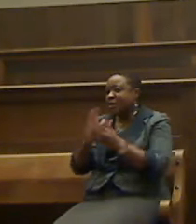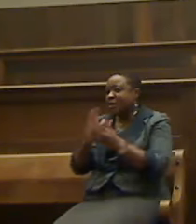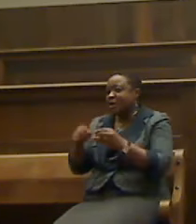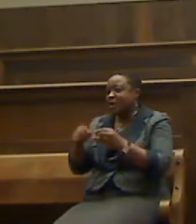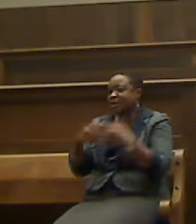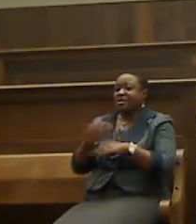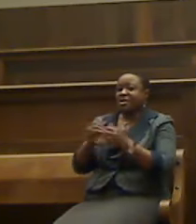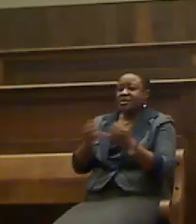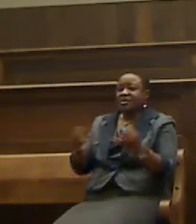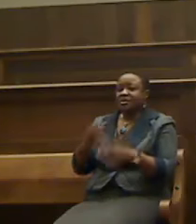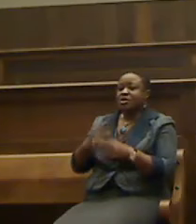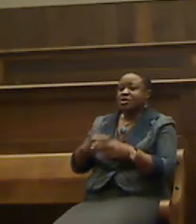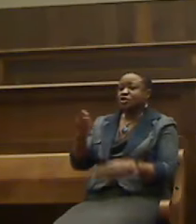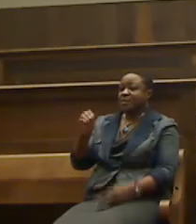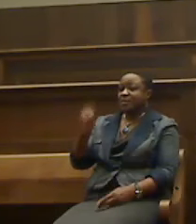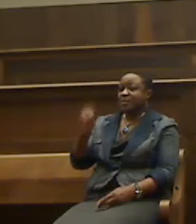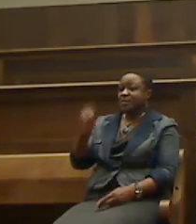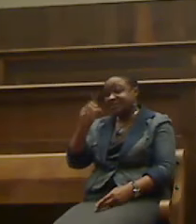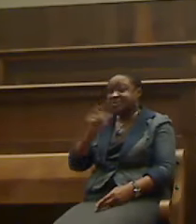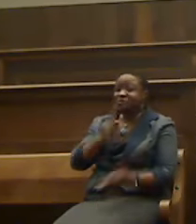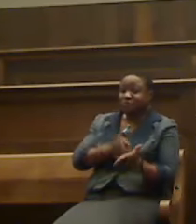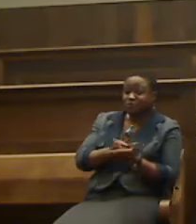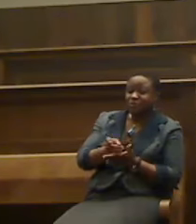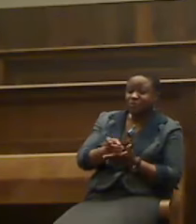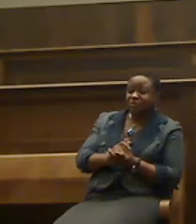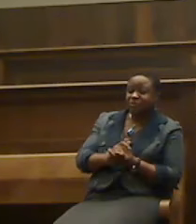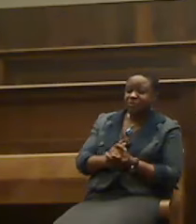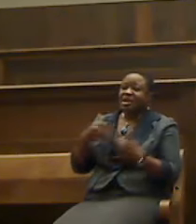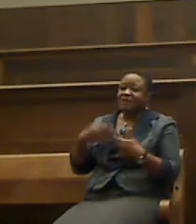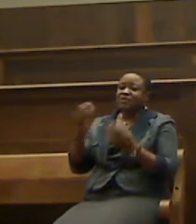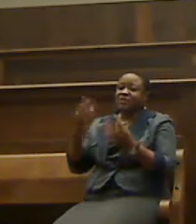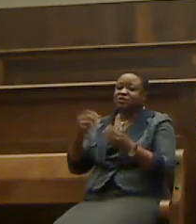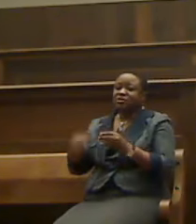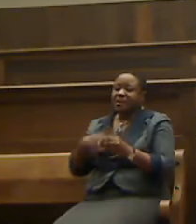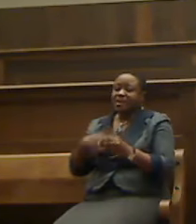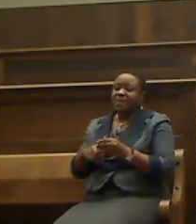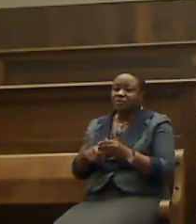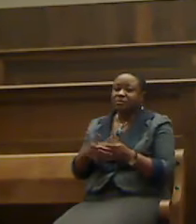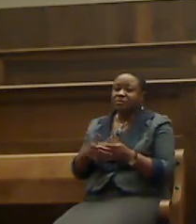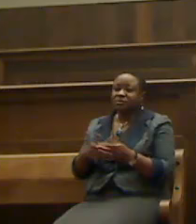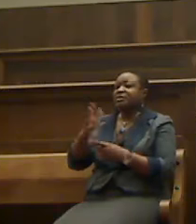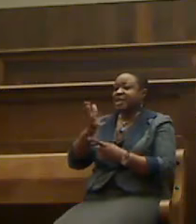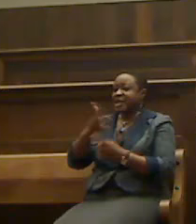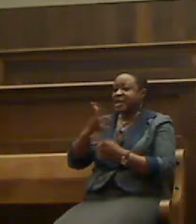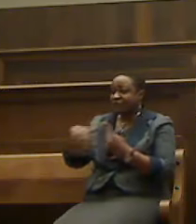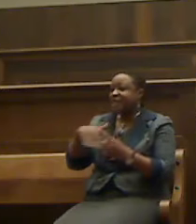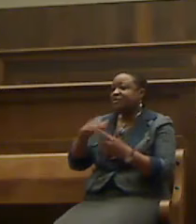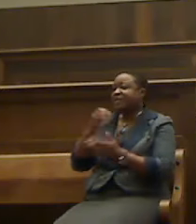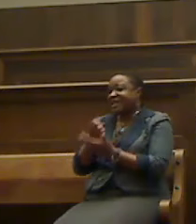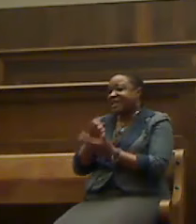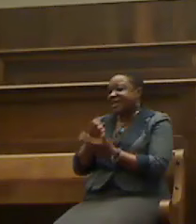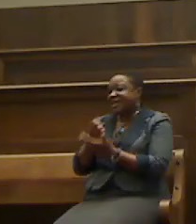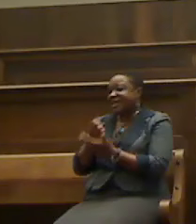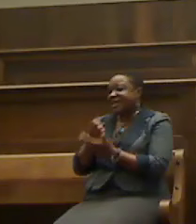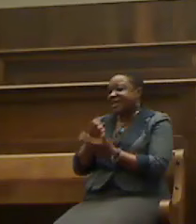online. It's called GMO Myths and Truths. It has information, though, on the environmental and economic risks that this one doesn't